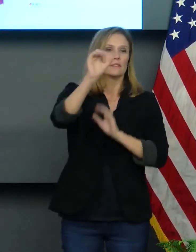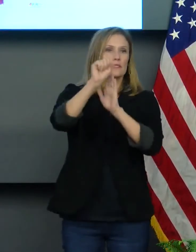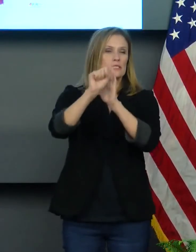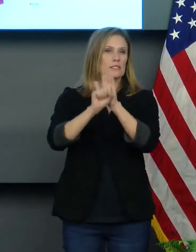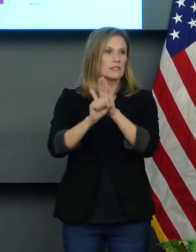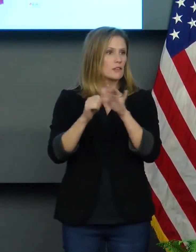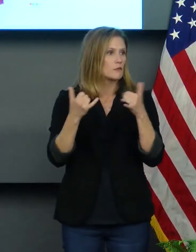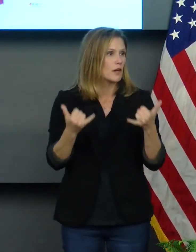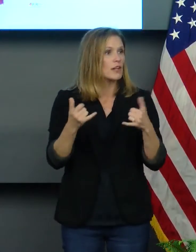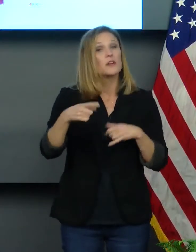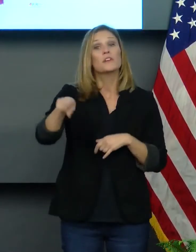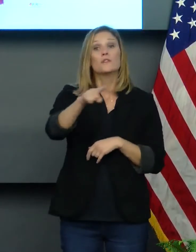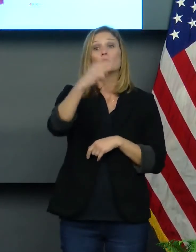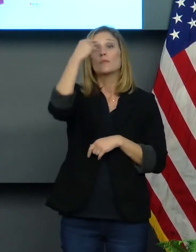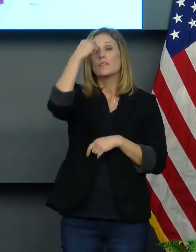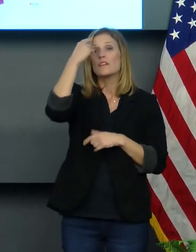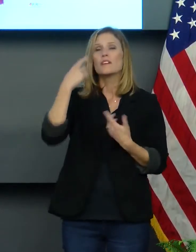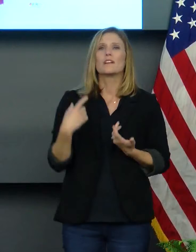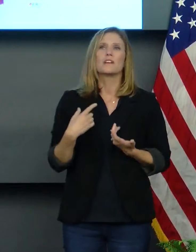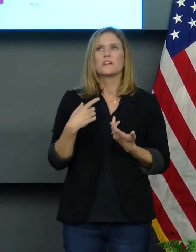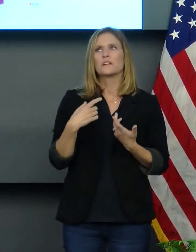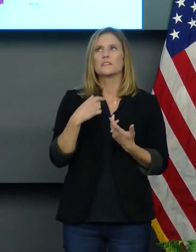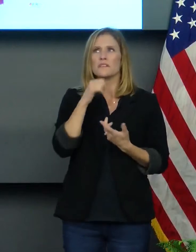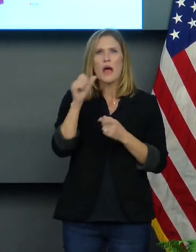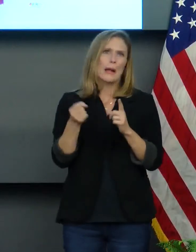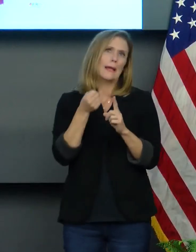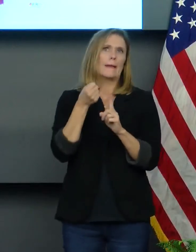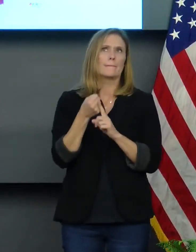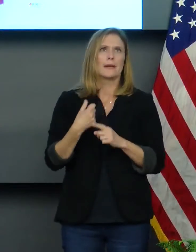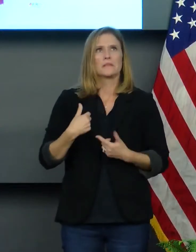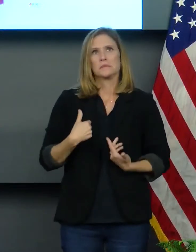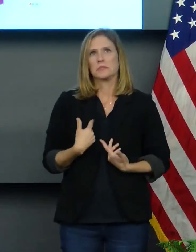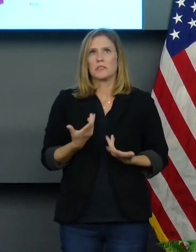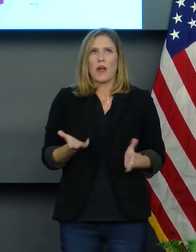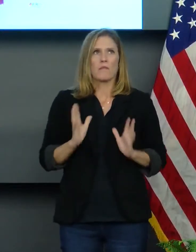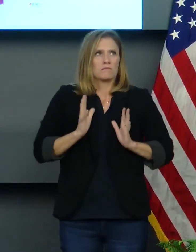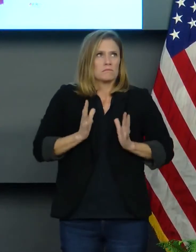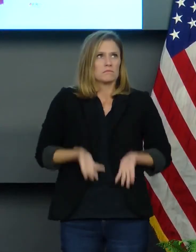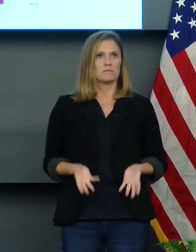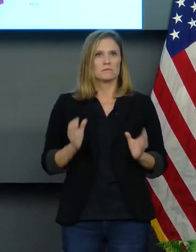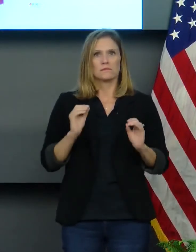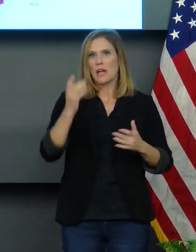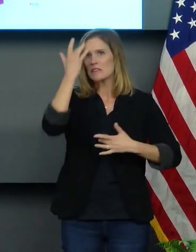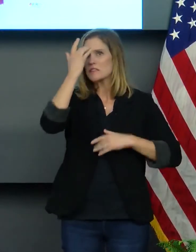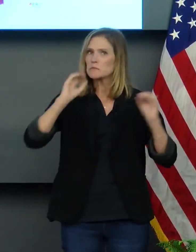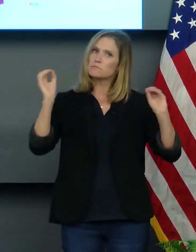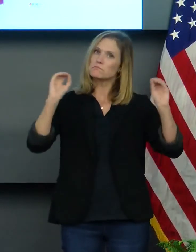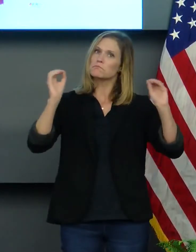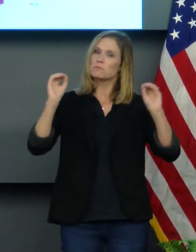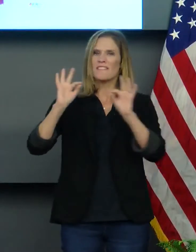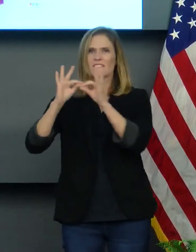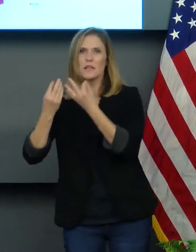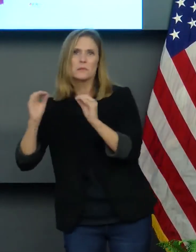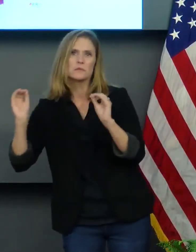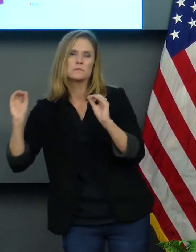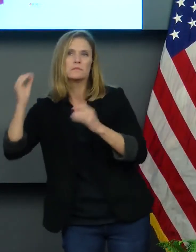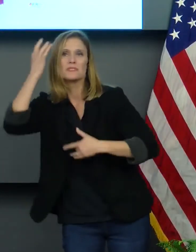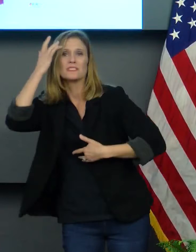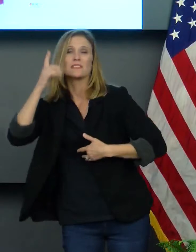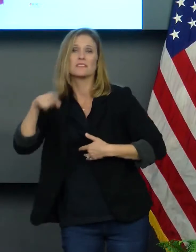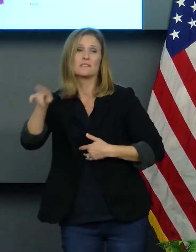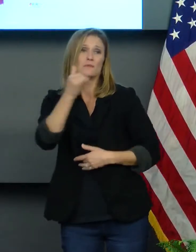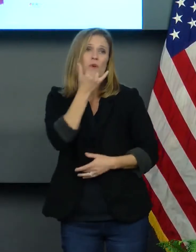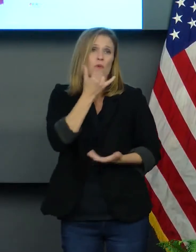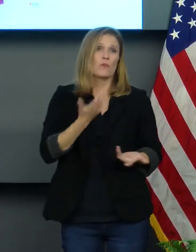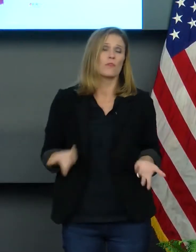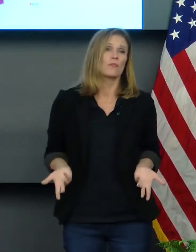right now. So if you think that this doesn't impact you because you or your family members are not currently sick with COVID, you're absolutely